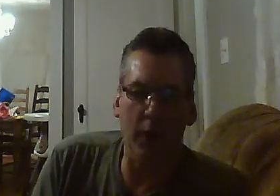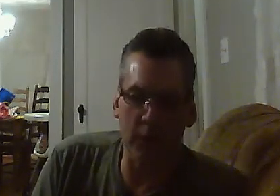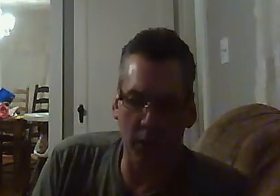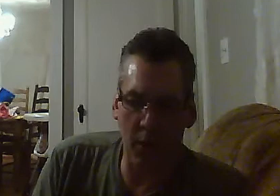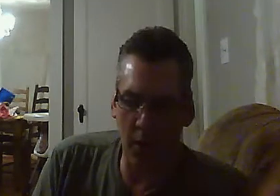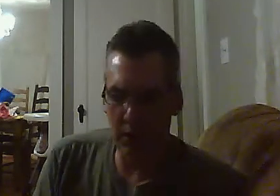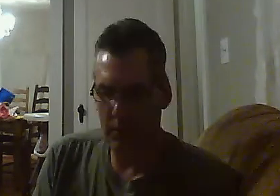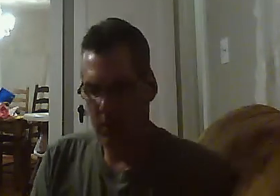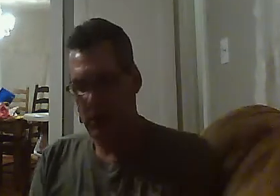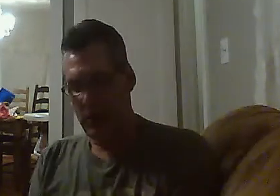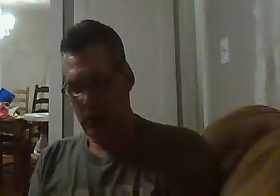year long,